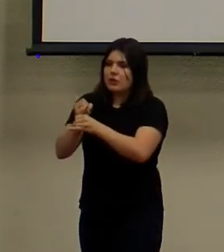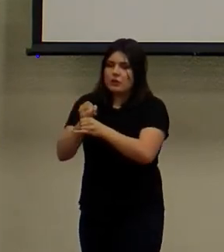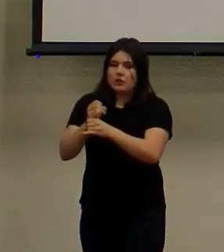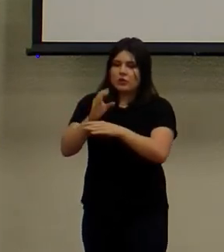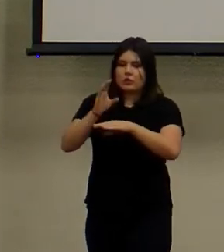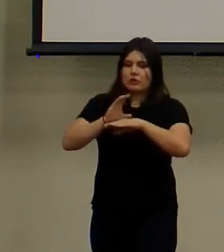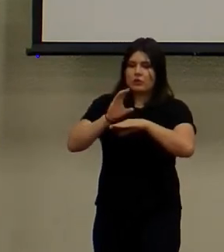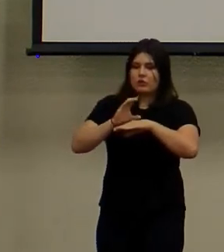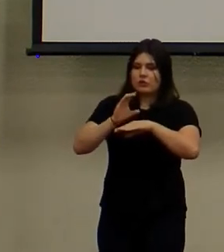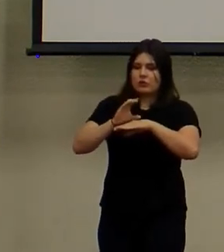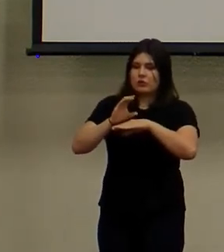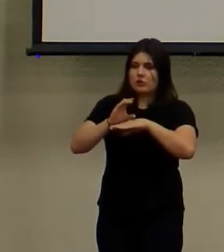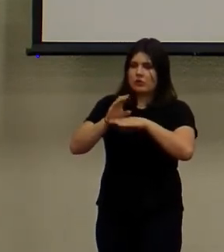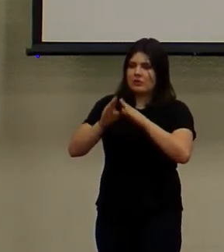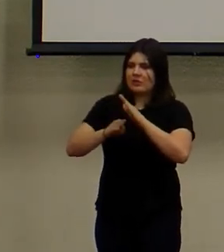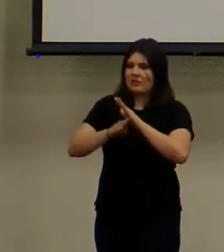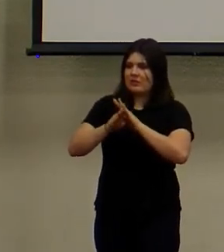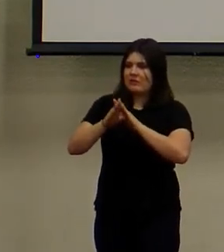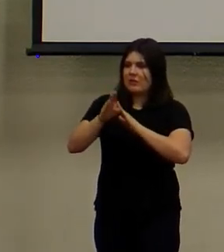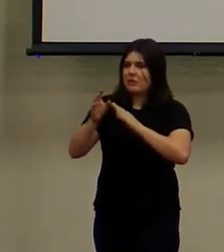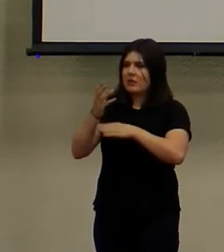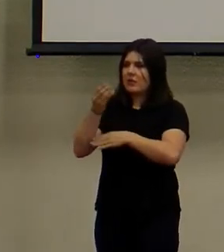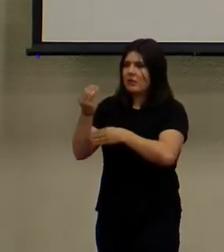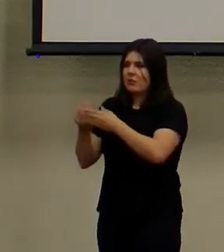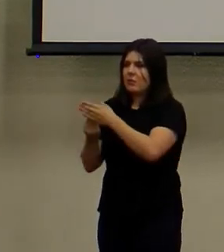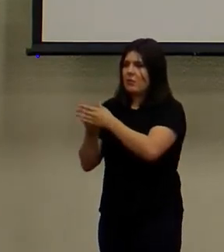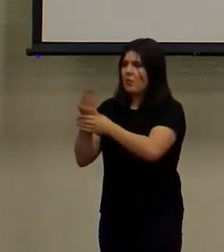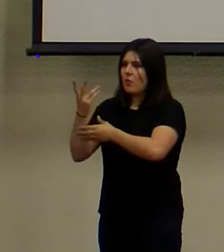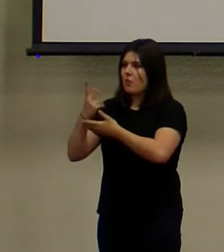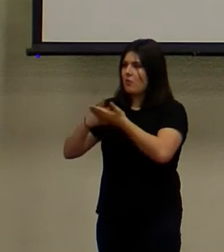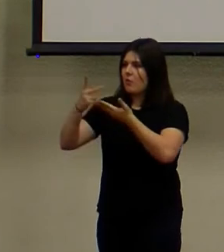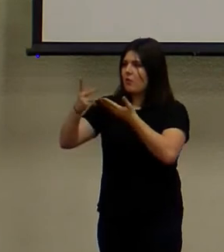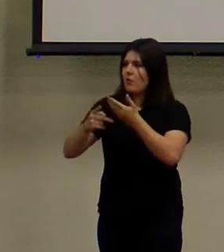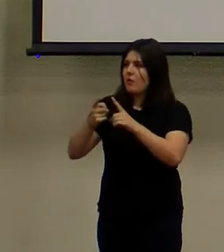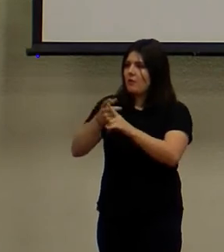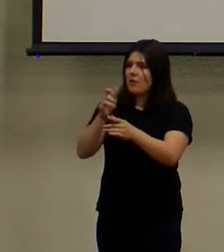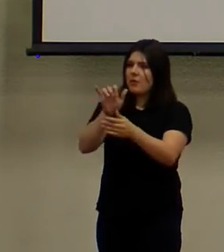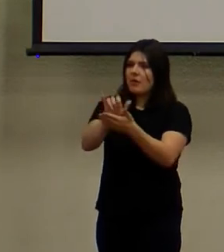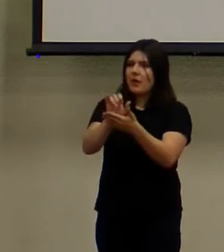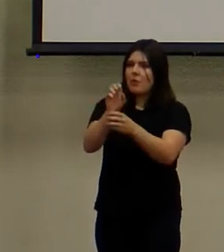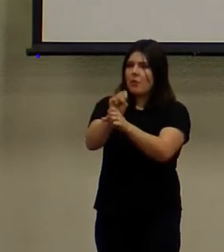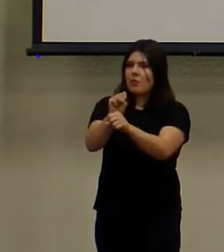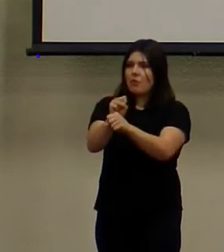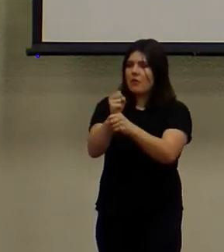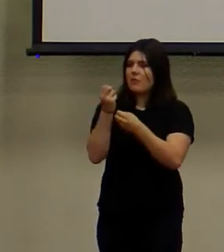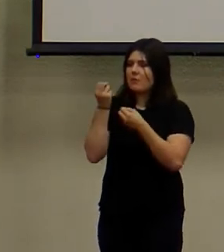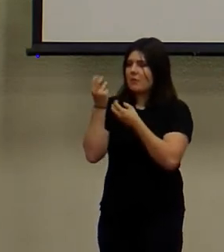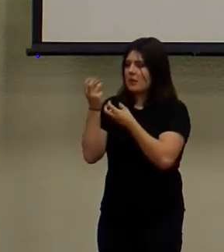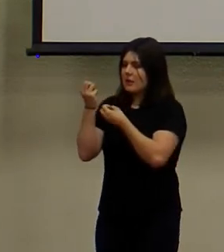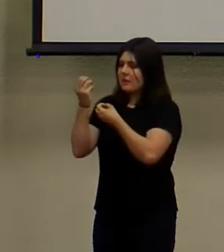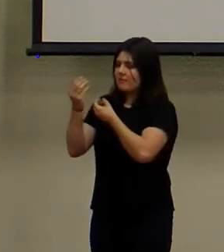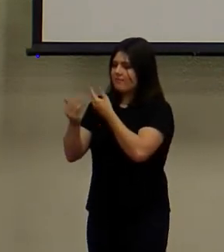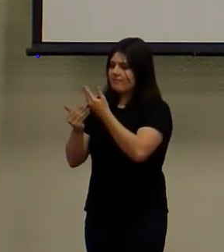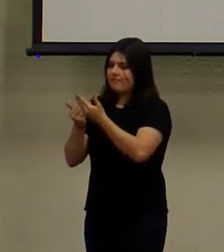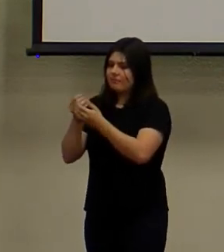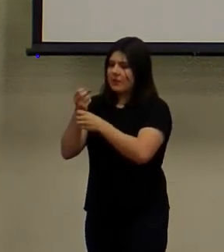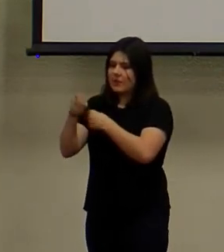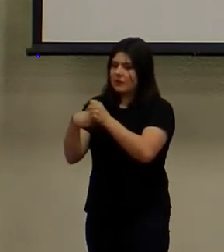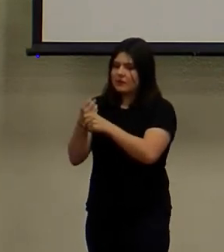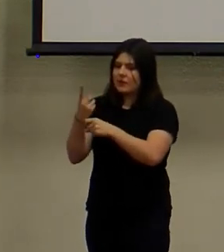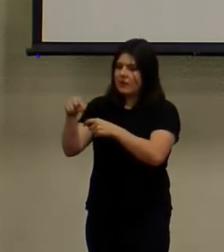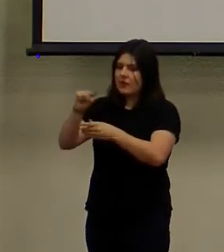riding, and church growth projects. Out of that work over the last number of years, they've